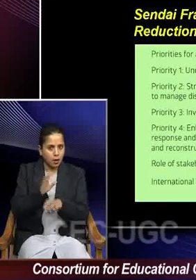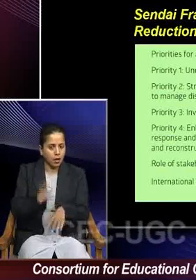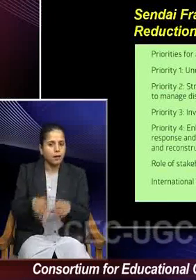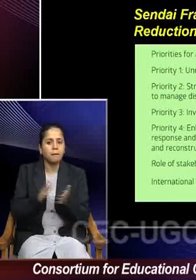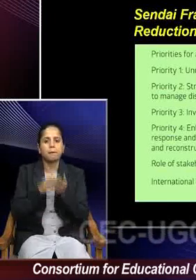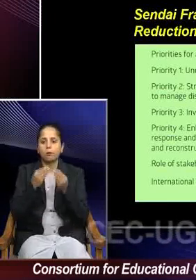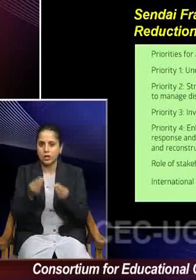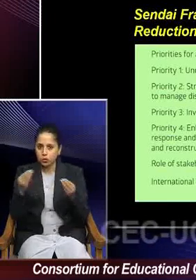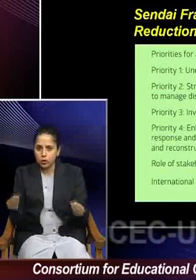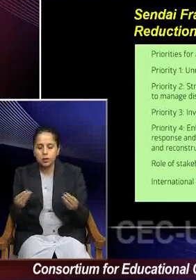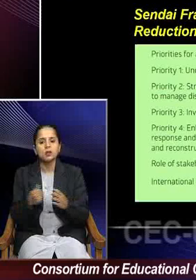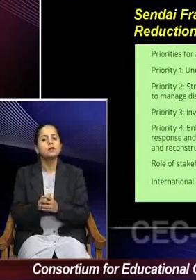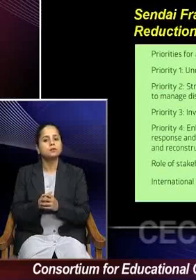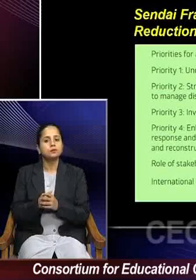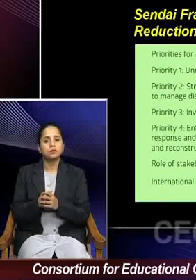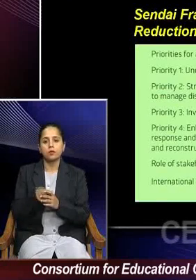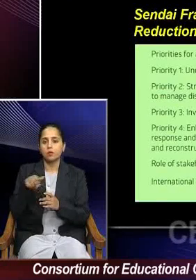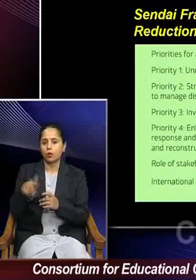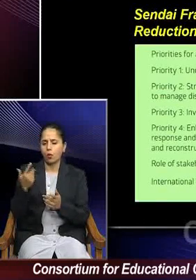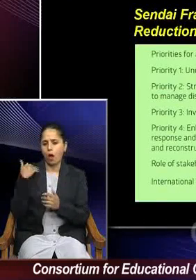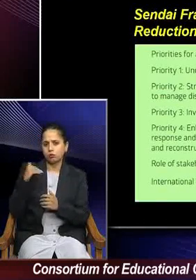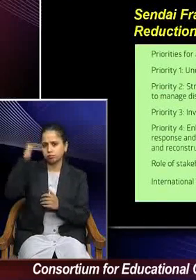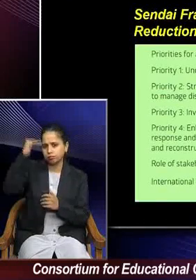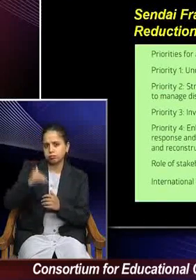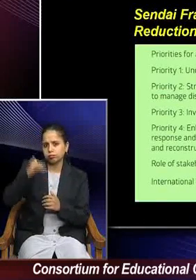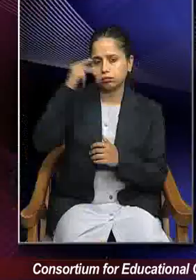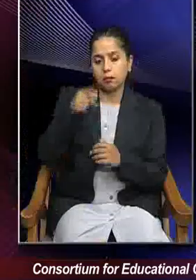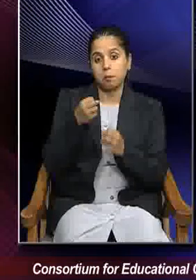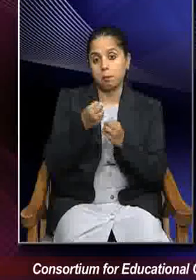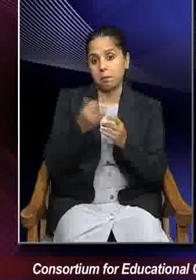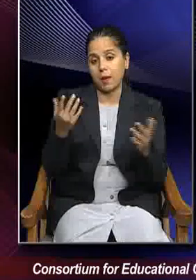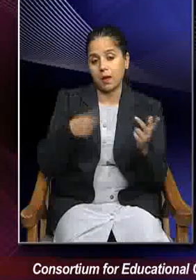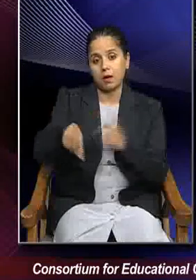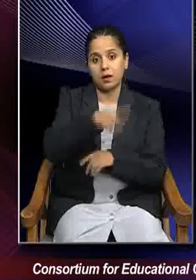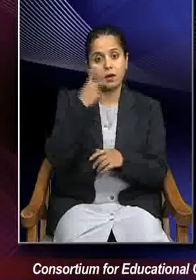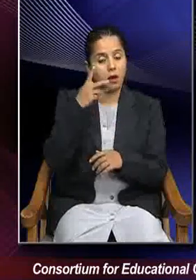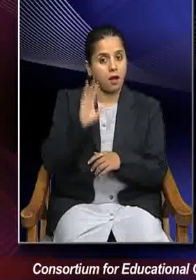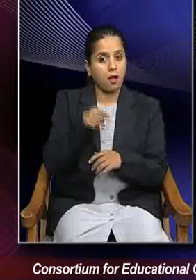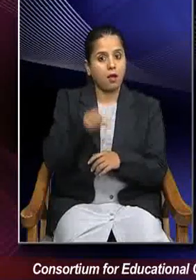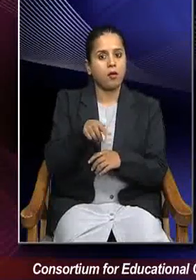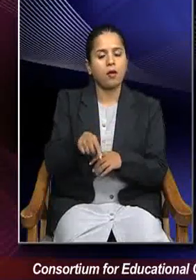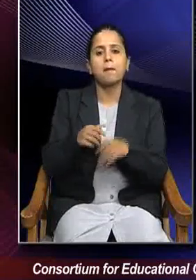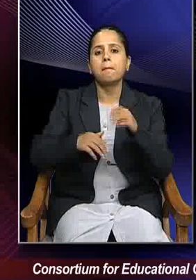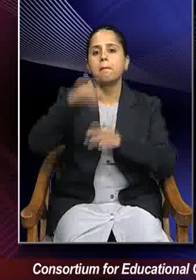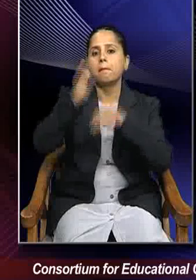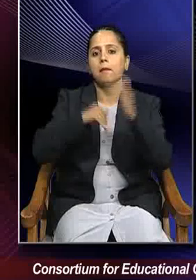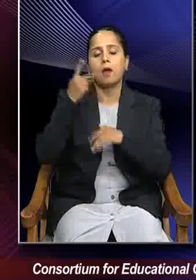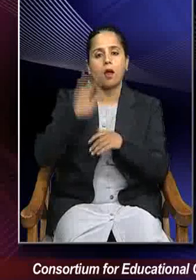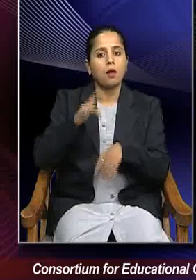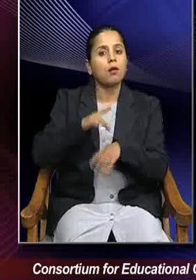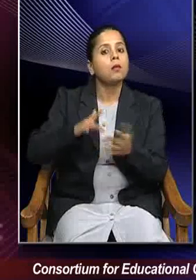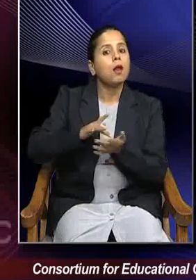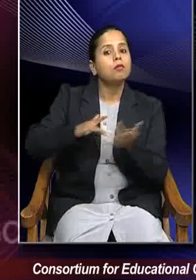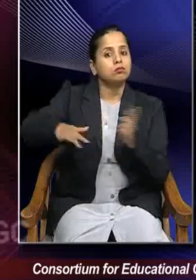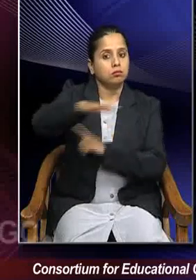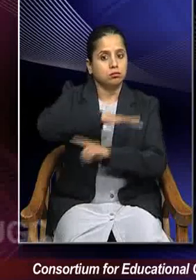materials, their height, etc. So many of these settlements have been constructed on areas which